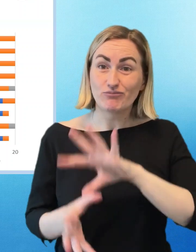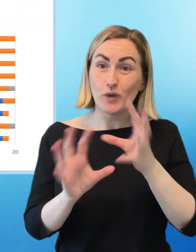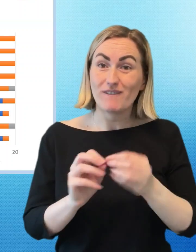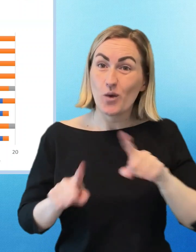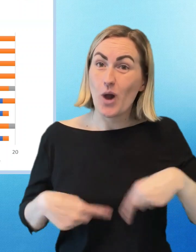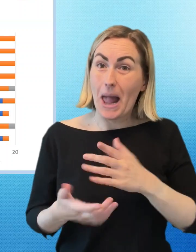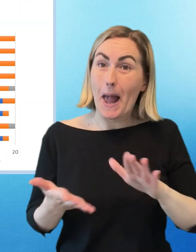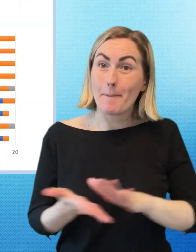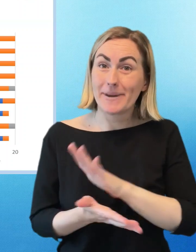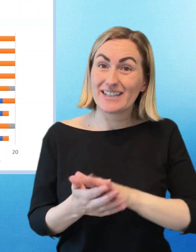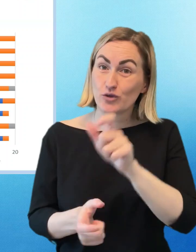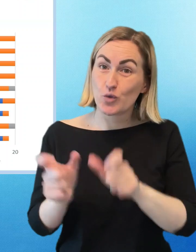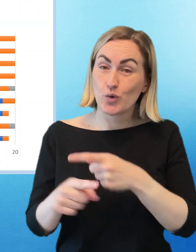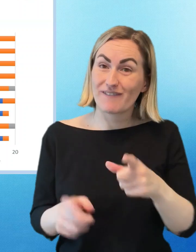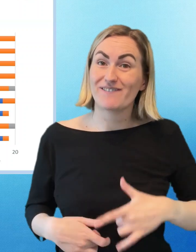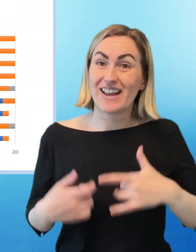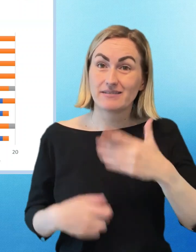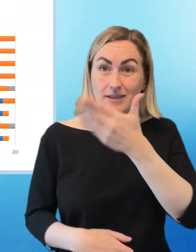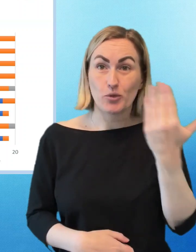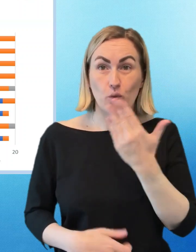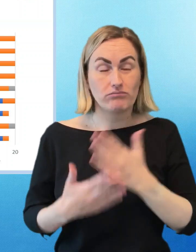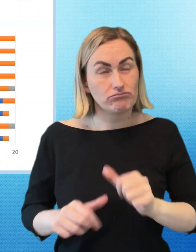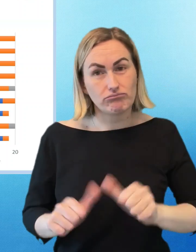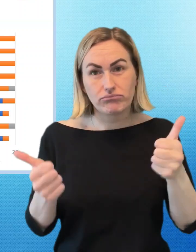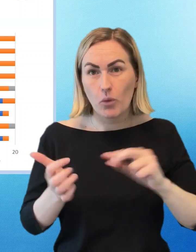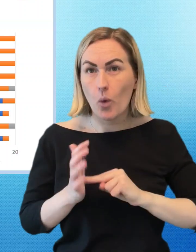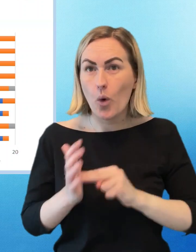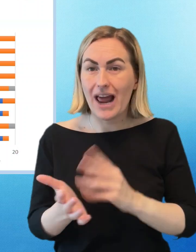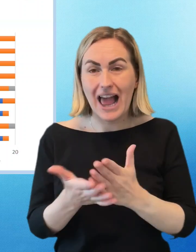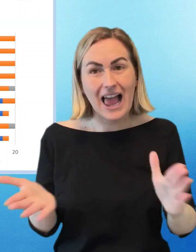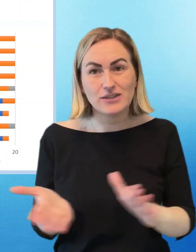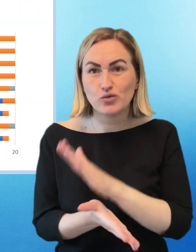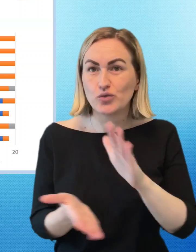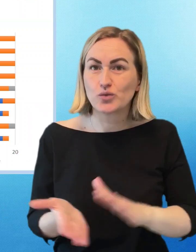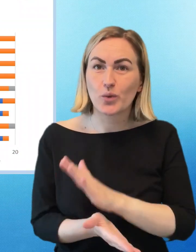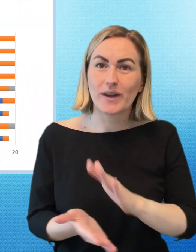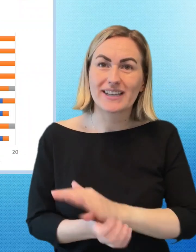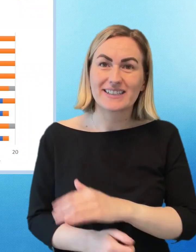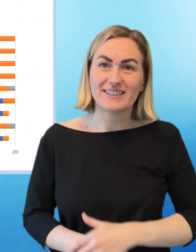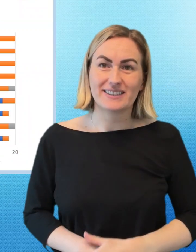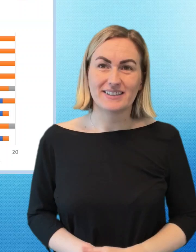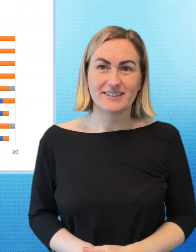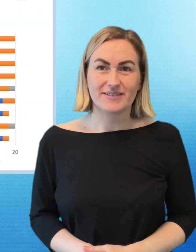were happy that the students felt the summer school was well organised and enjoyed it.